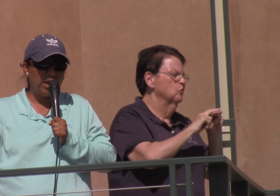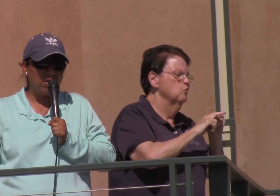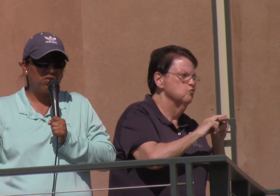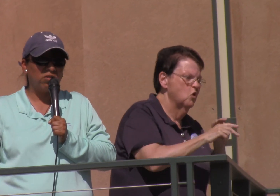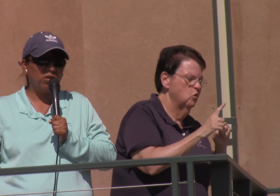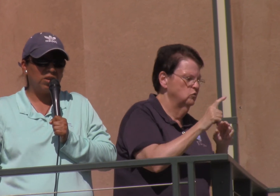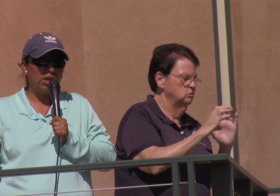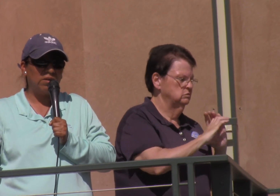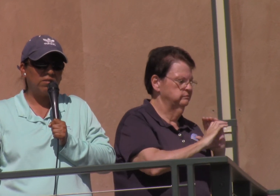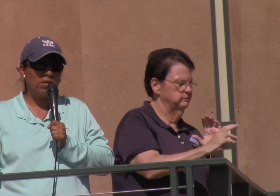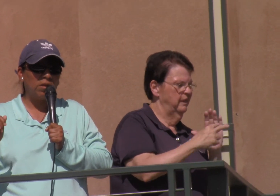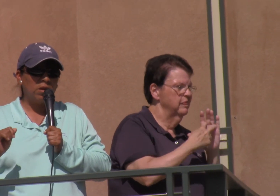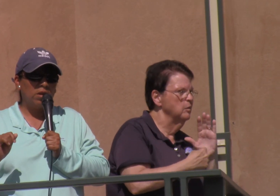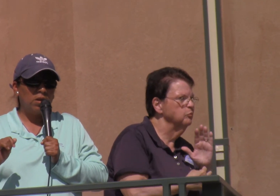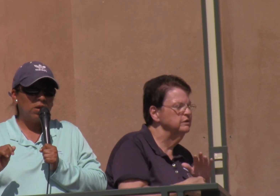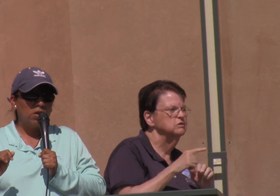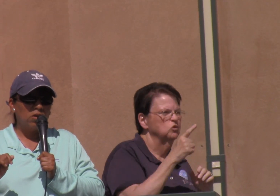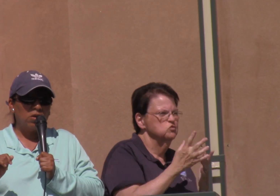so many uncertainties.